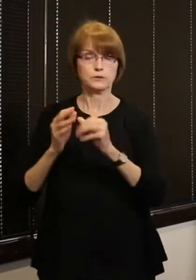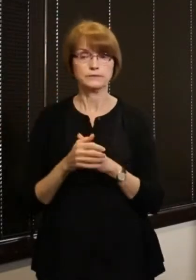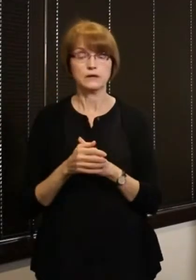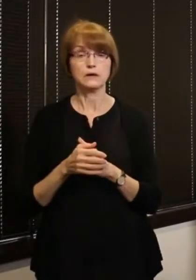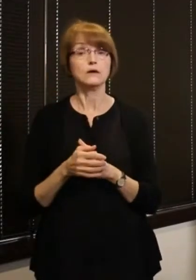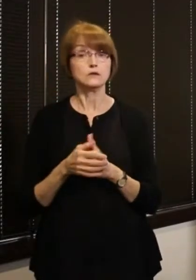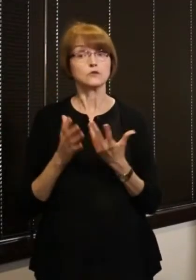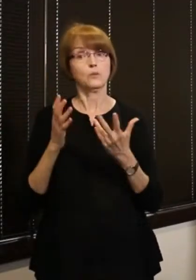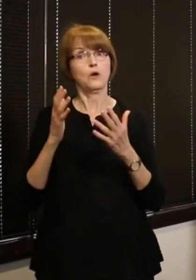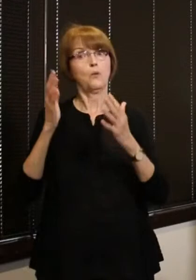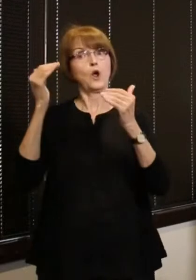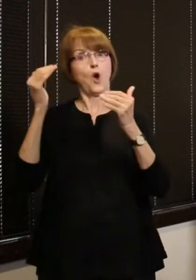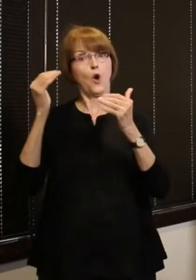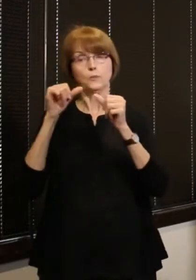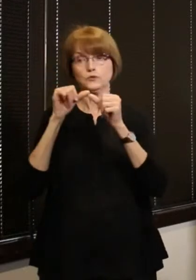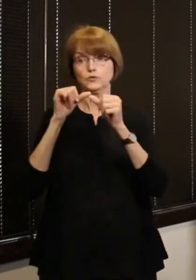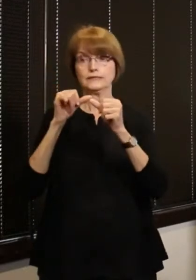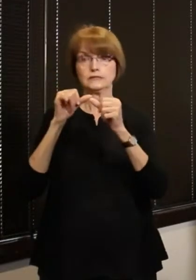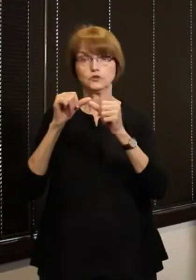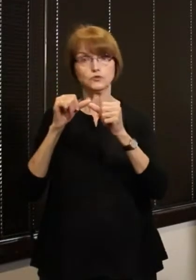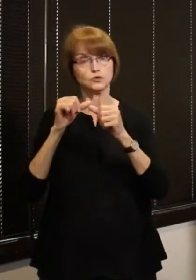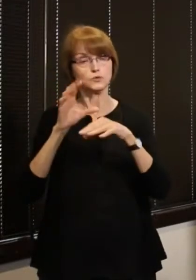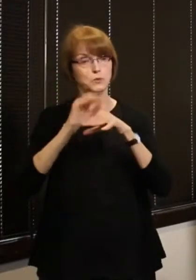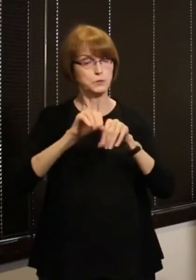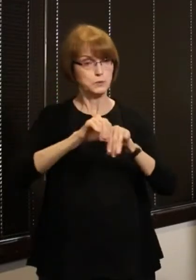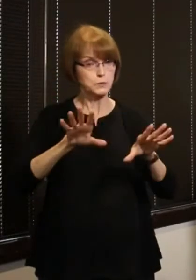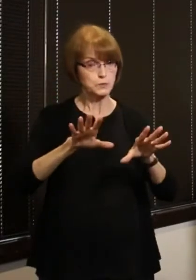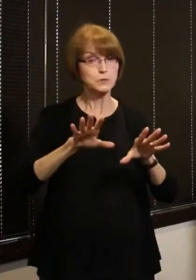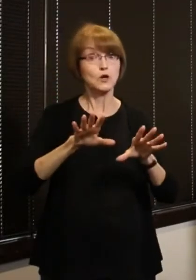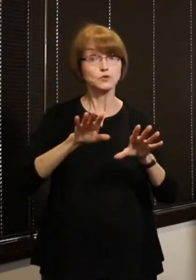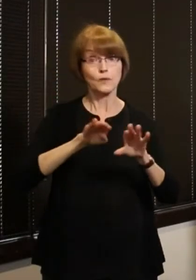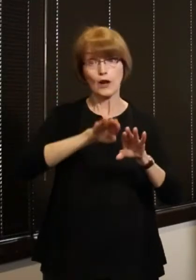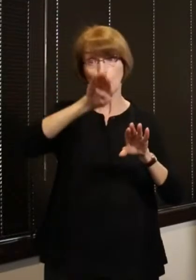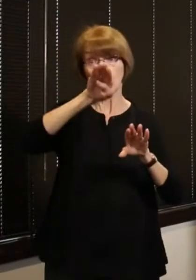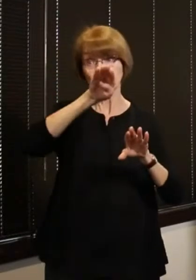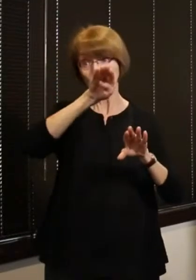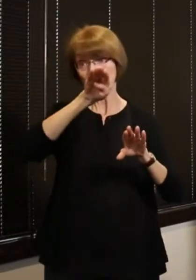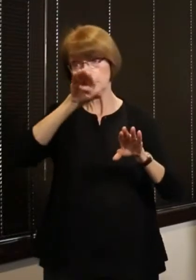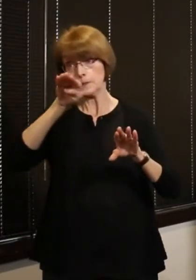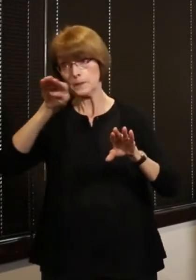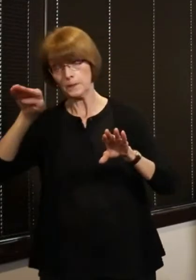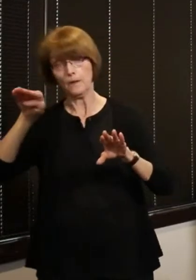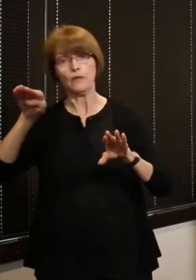this curve with a decrease in transmission, but this is where we are right now.